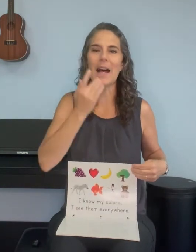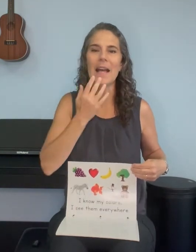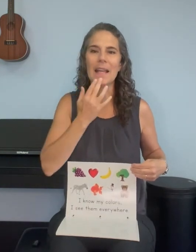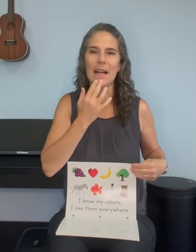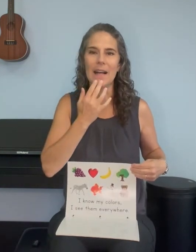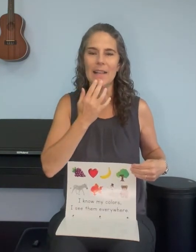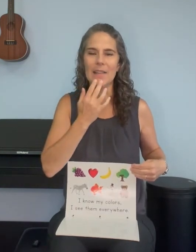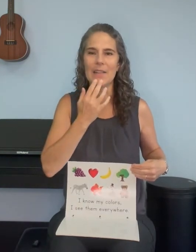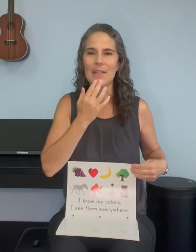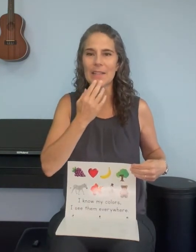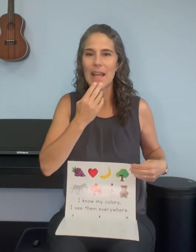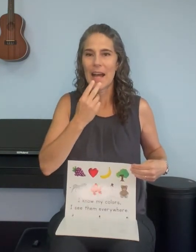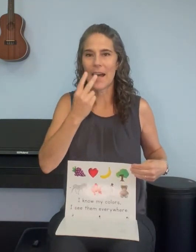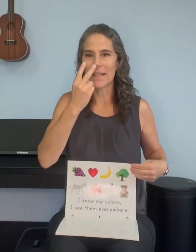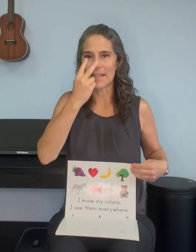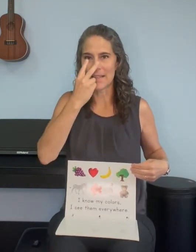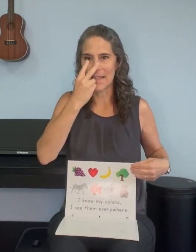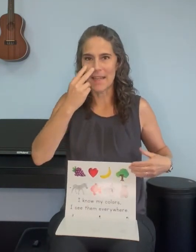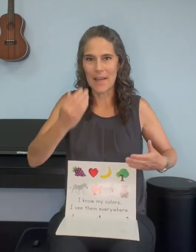my colors, I see them